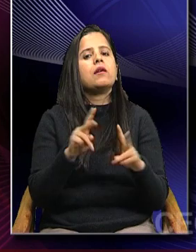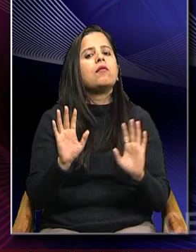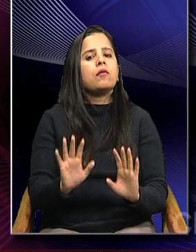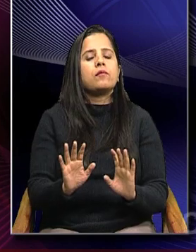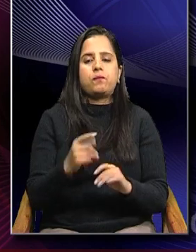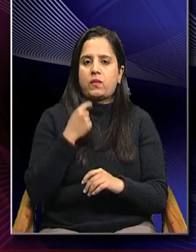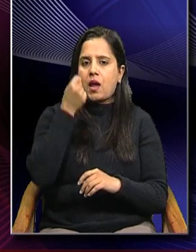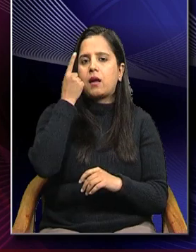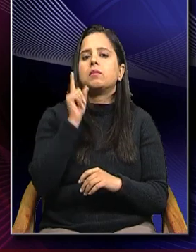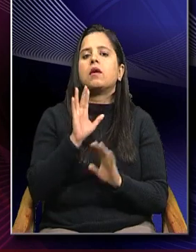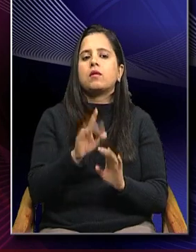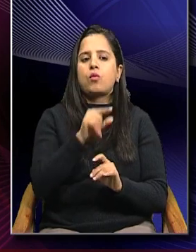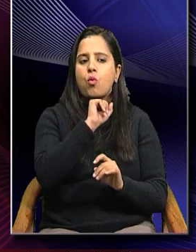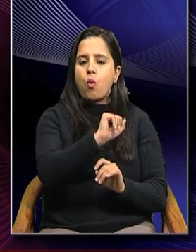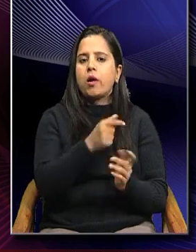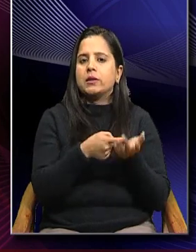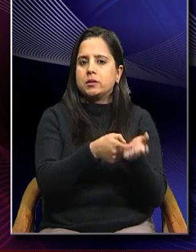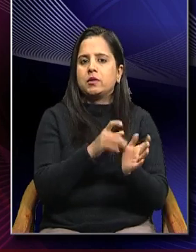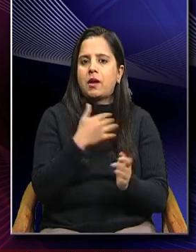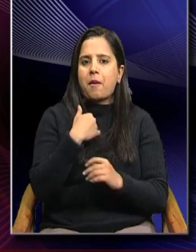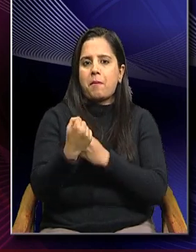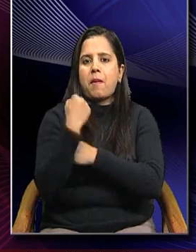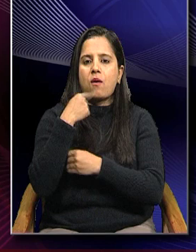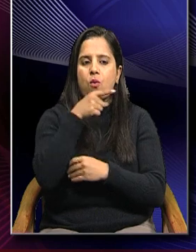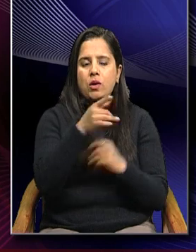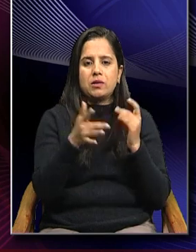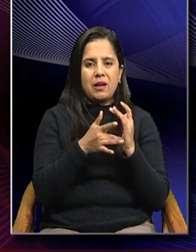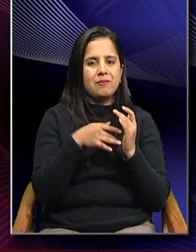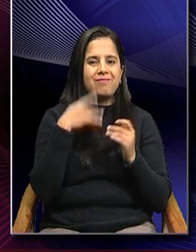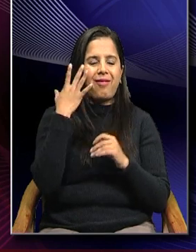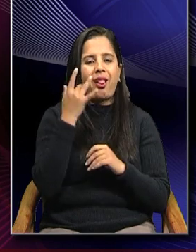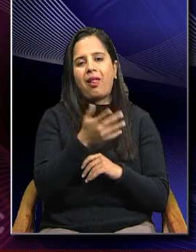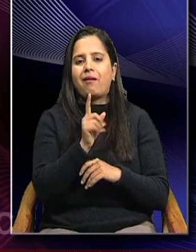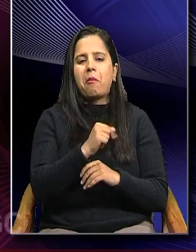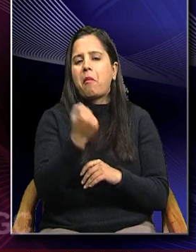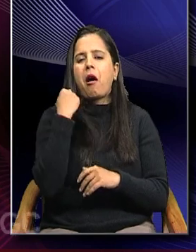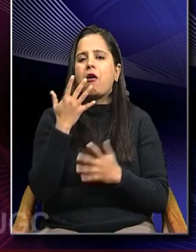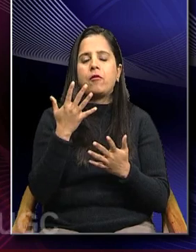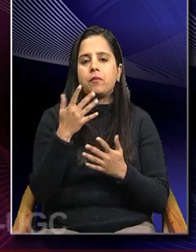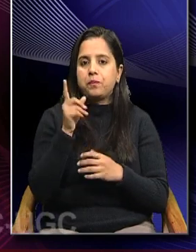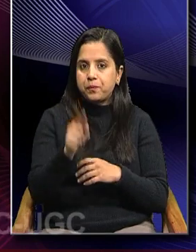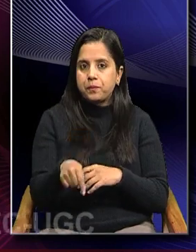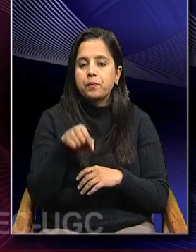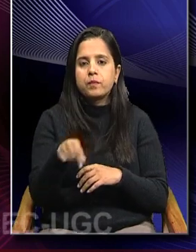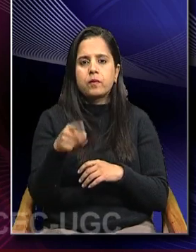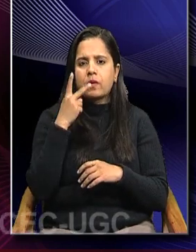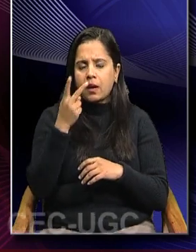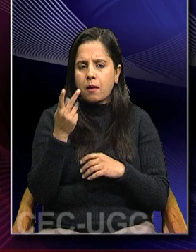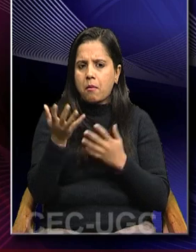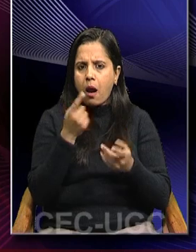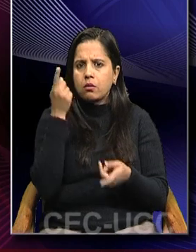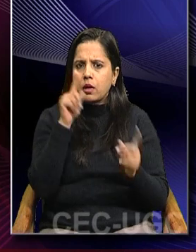to understand that we cannot ignore the power of technology even in formulating and implementing our marketing